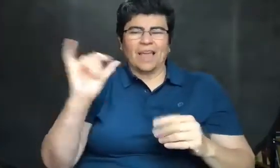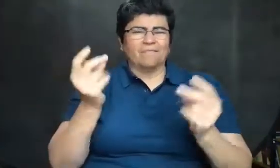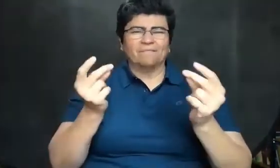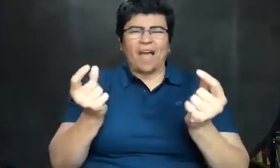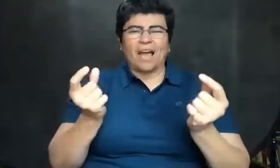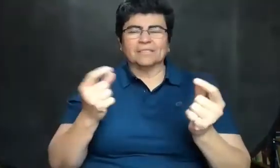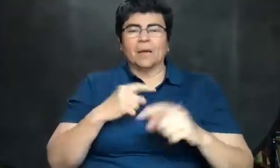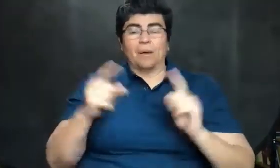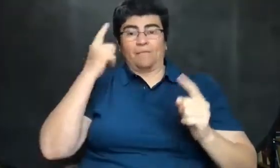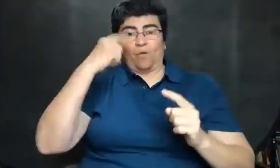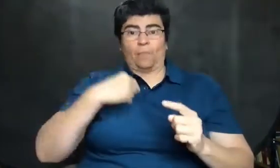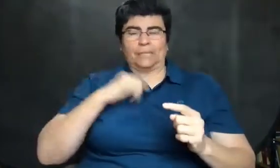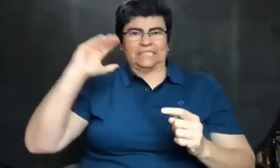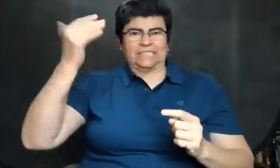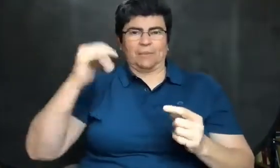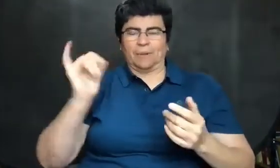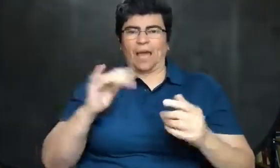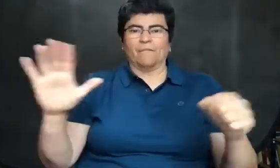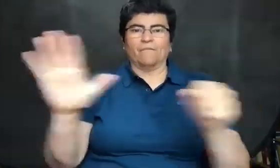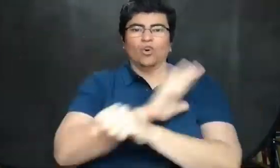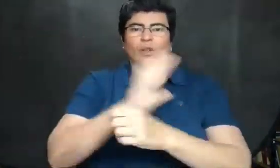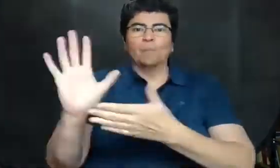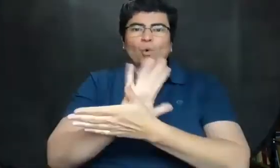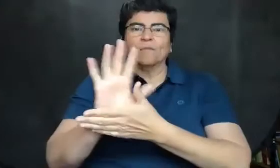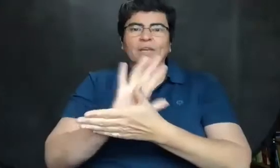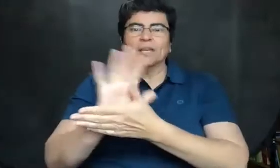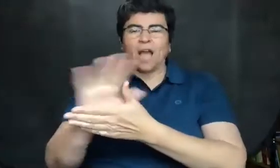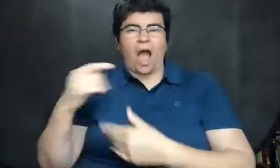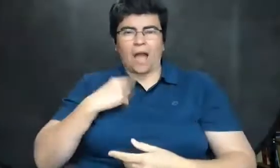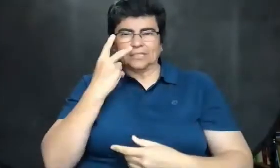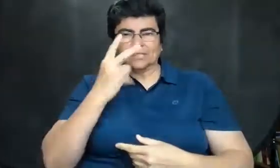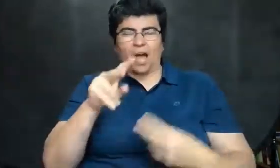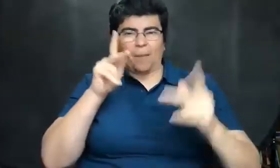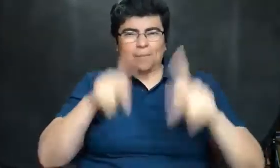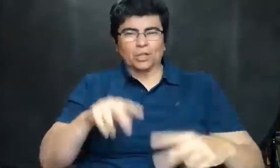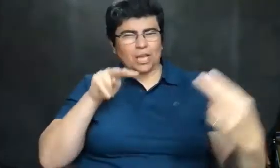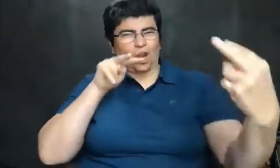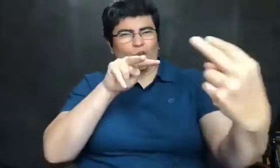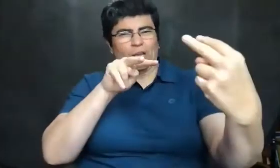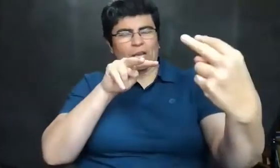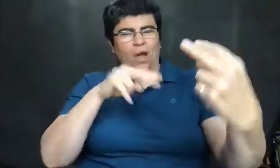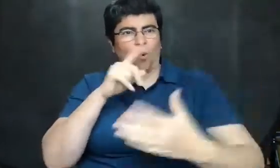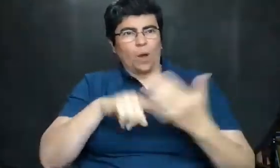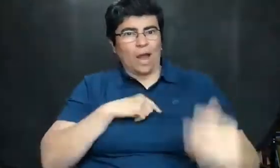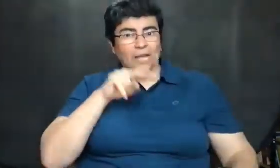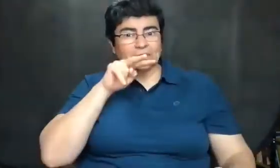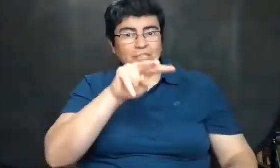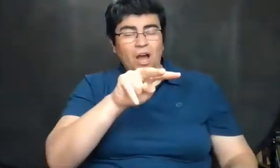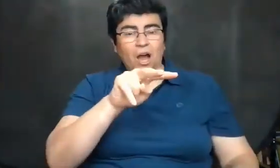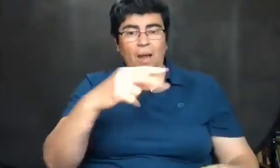finger. But to me, it seemed like a full-length movie. And I saw this person looking back at me. And what I saw looking back at me